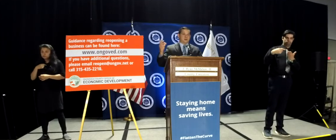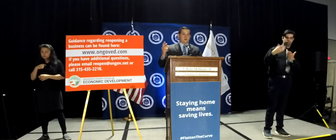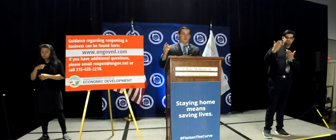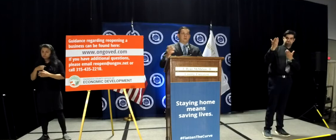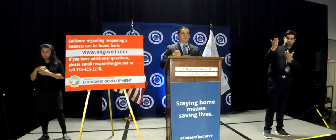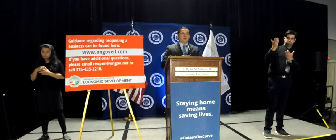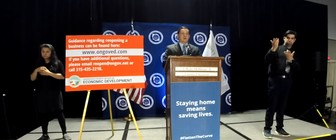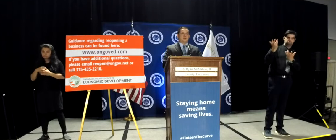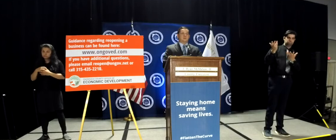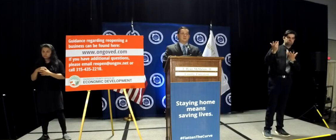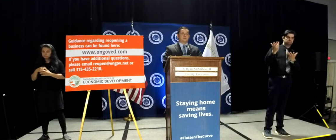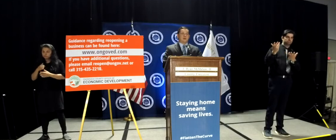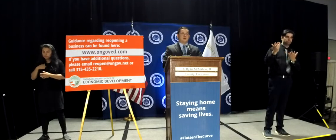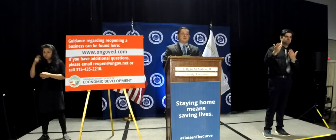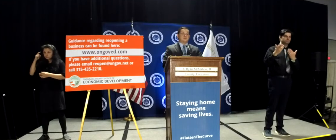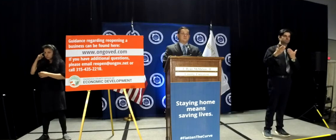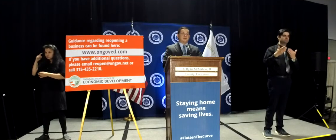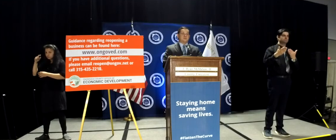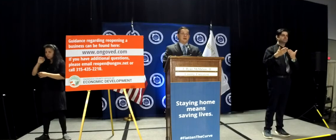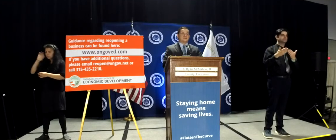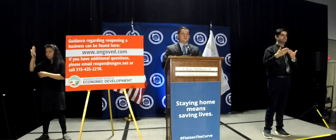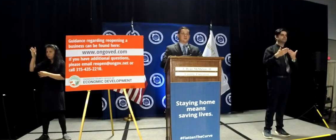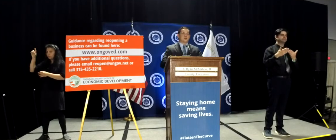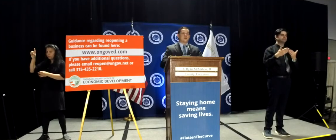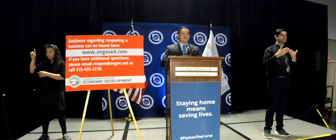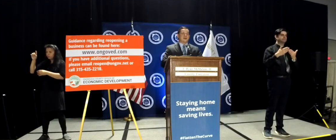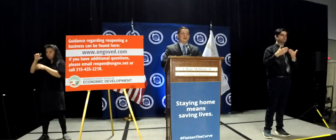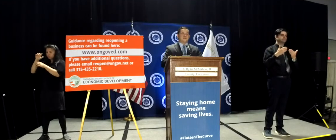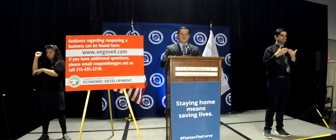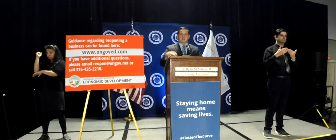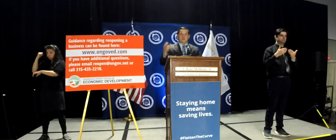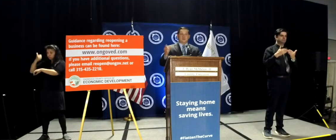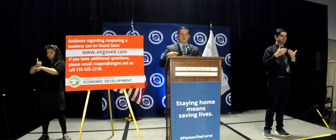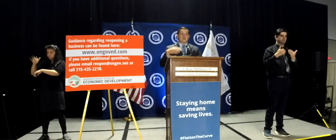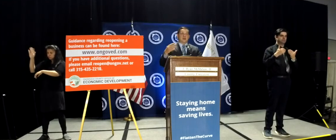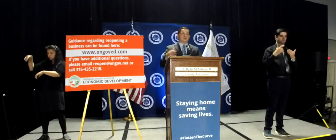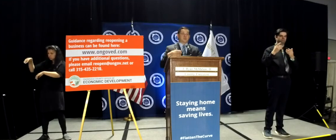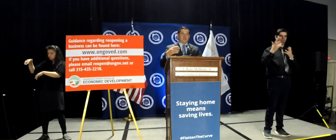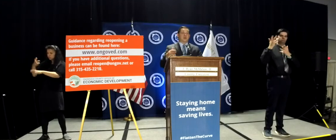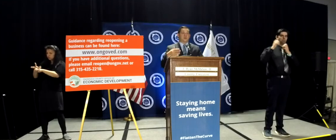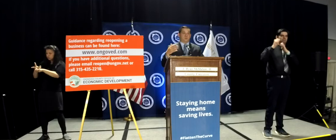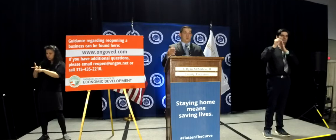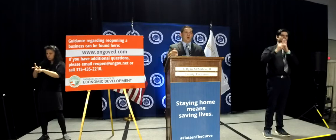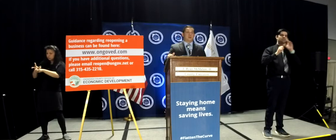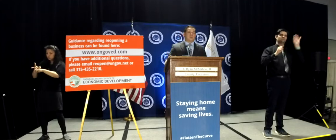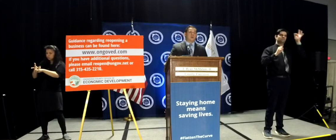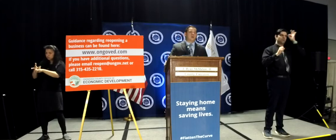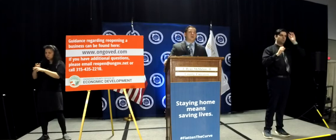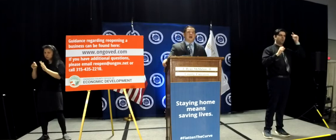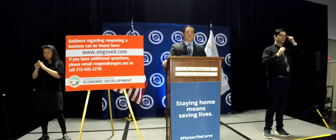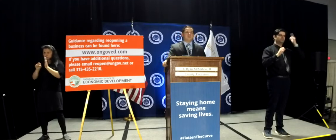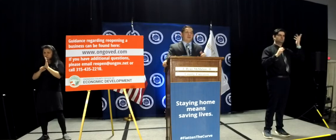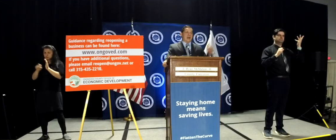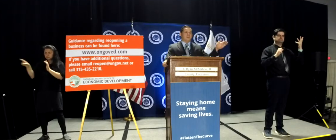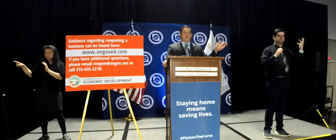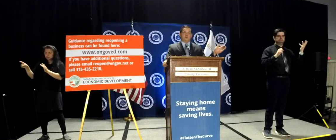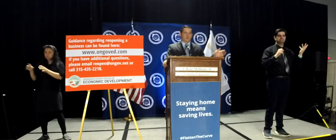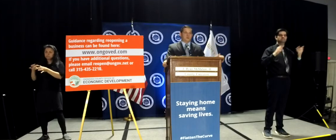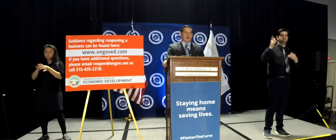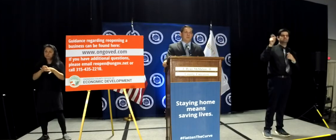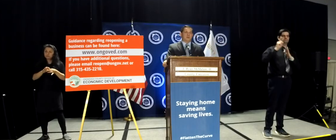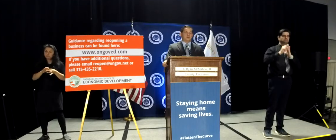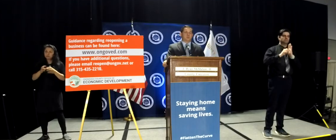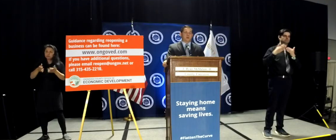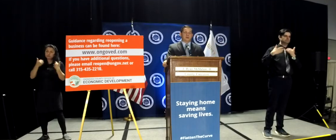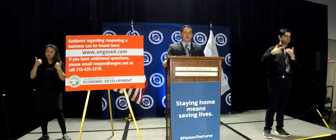state than the federal government as far as making policies. So if the state moves in that direction, which I hear they're talking about, I would be very happy to